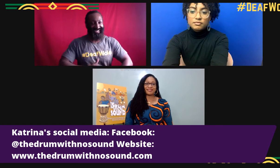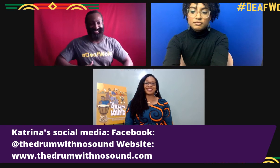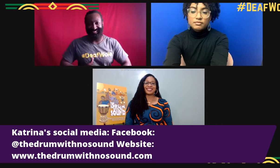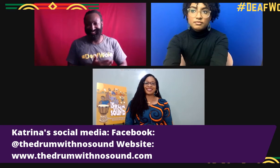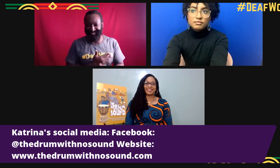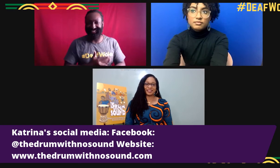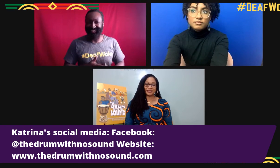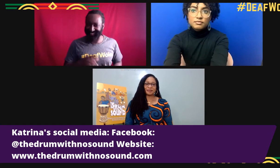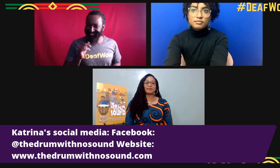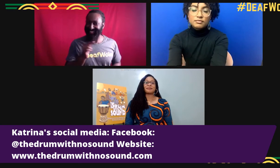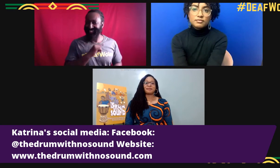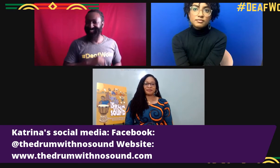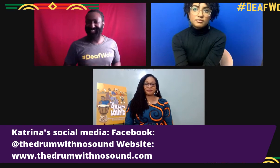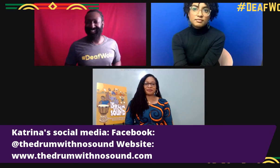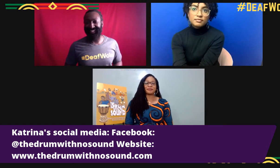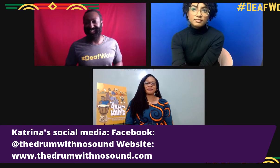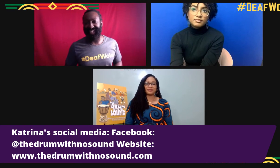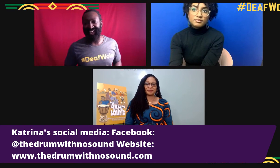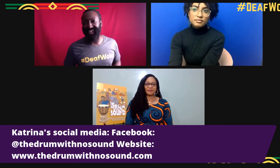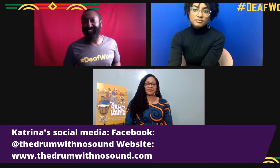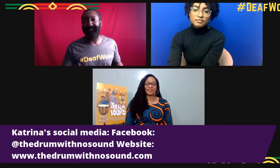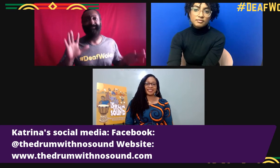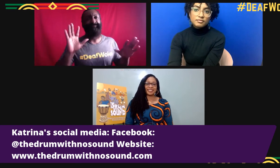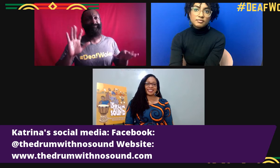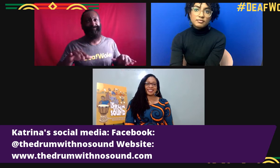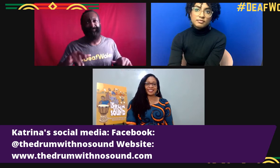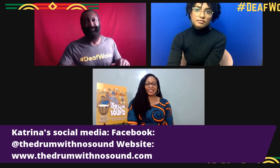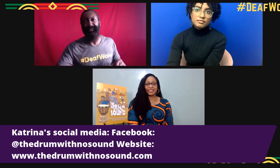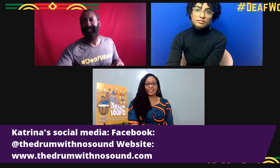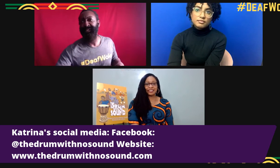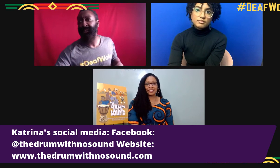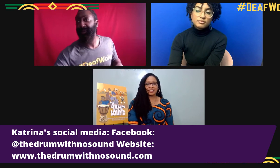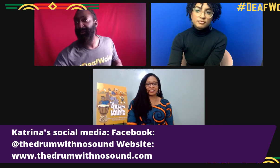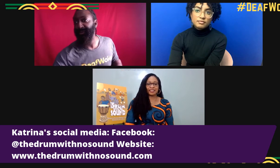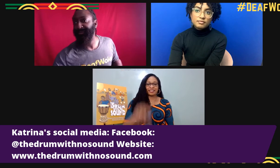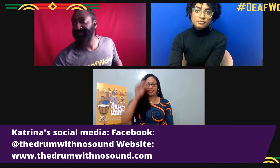And especially people who love music.